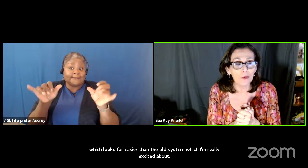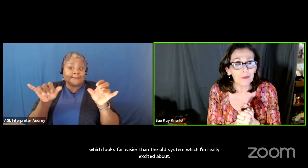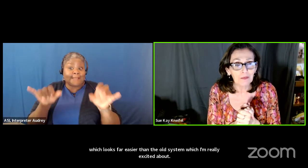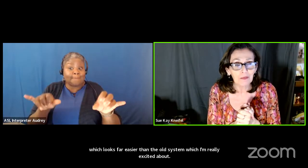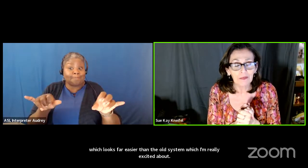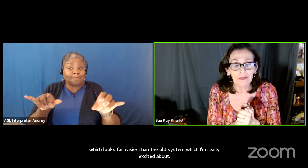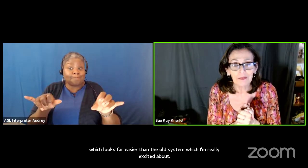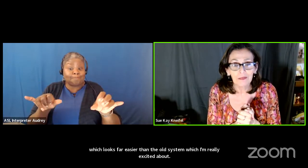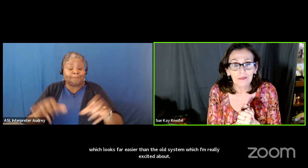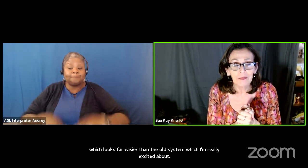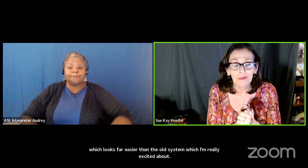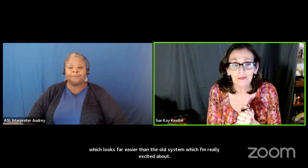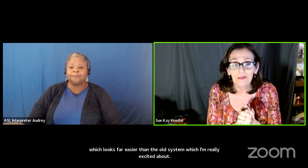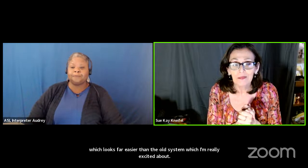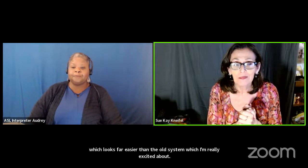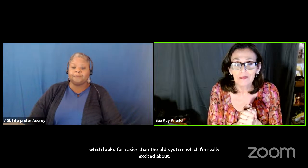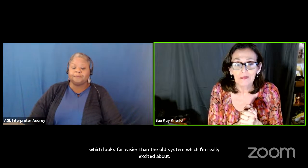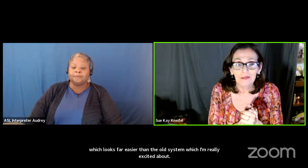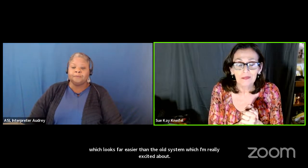status quo.